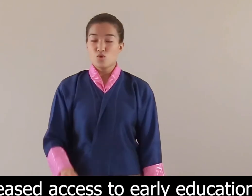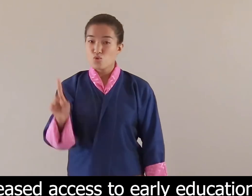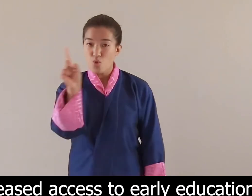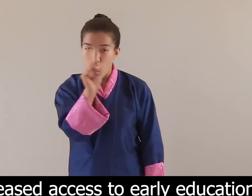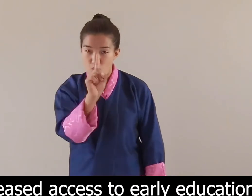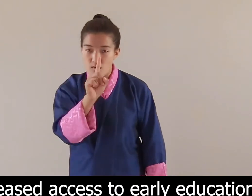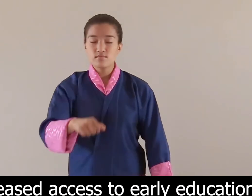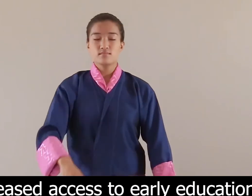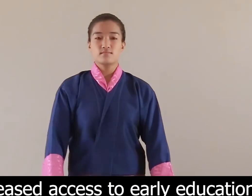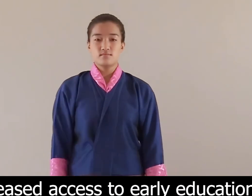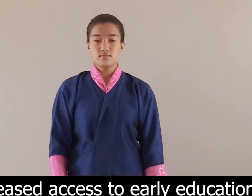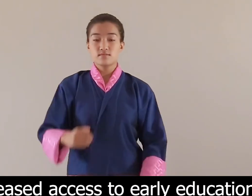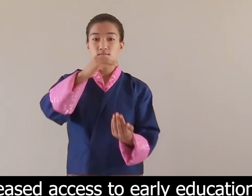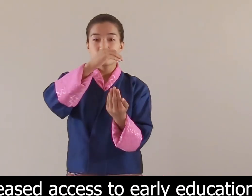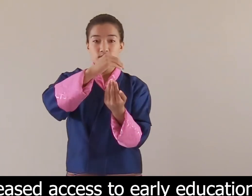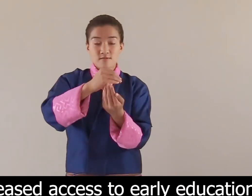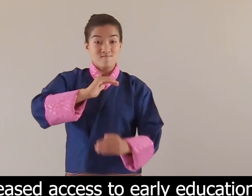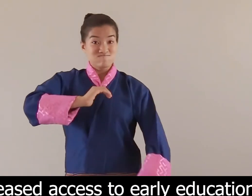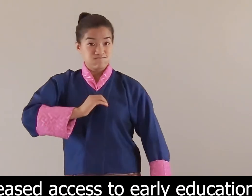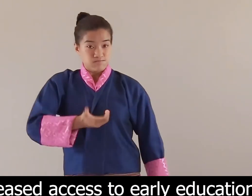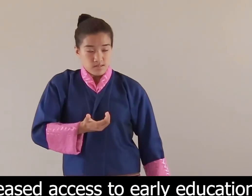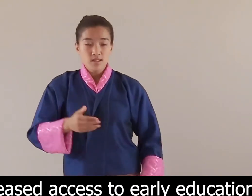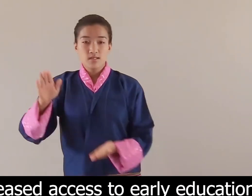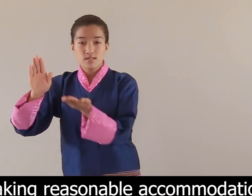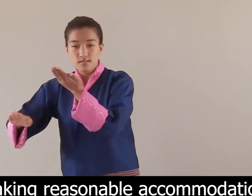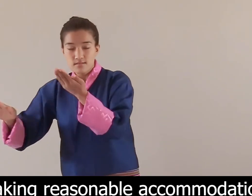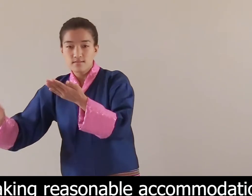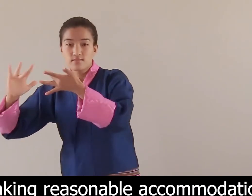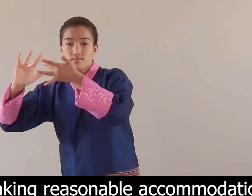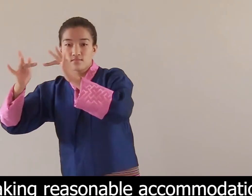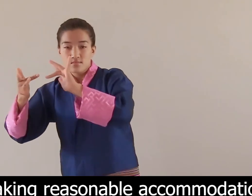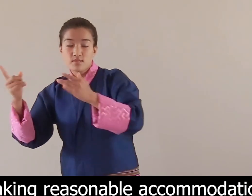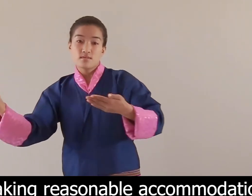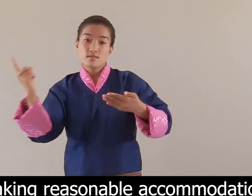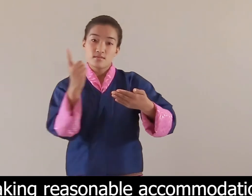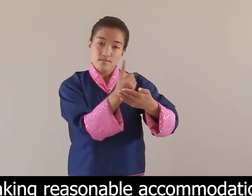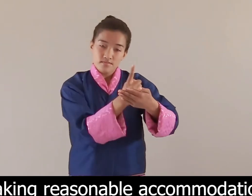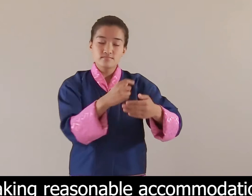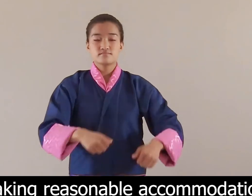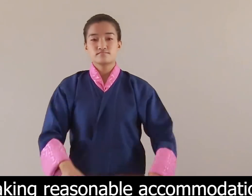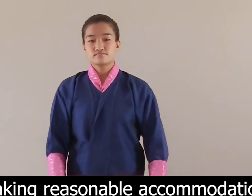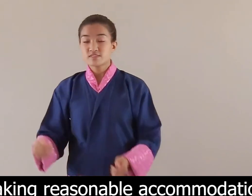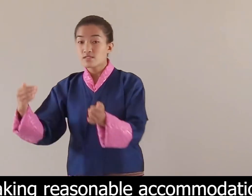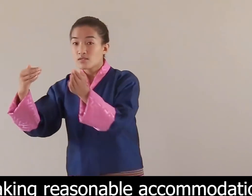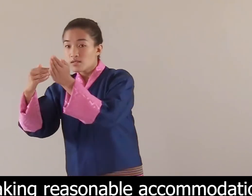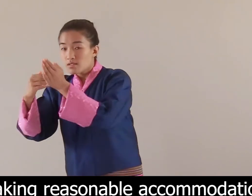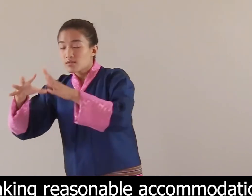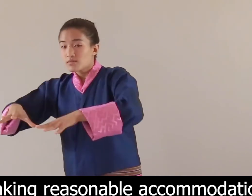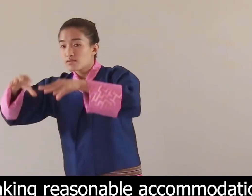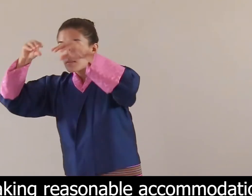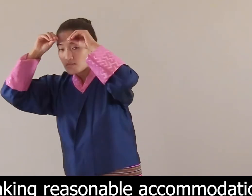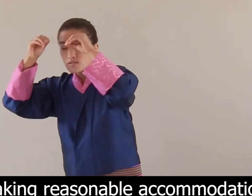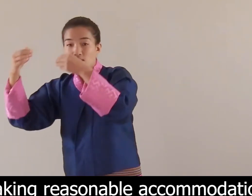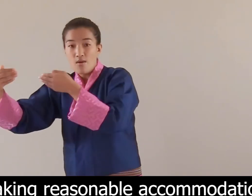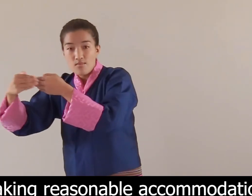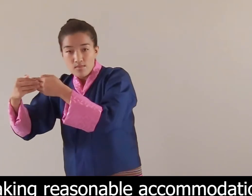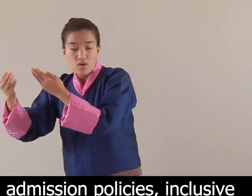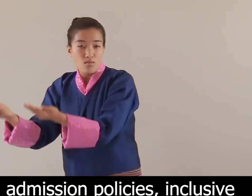increased access to early education by making reasonable accommodation in